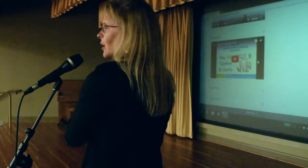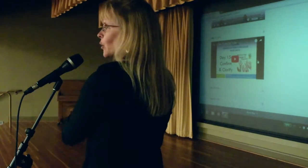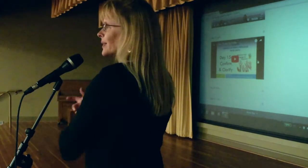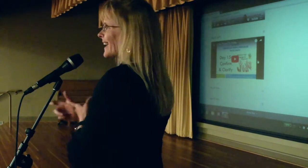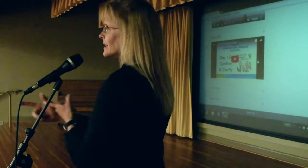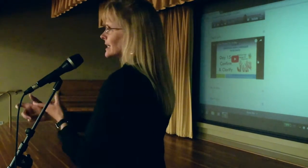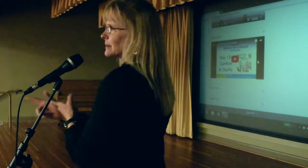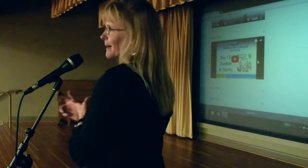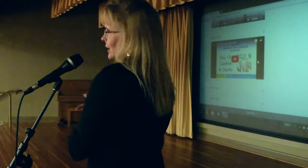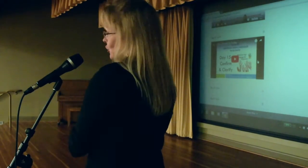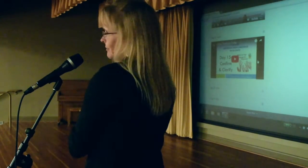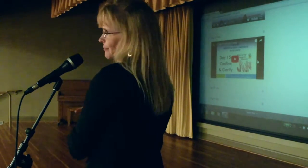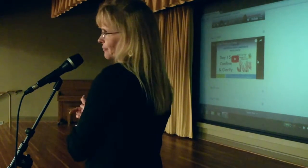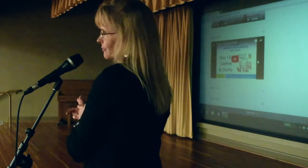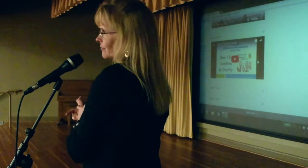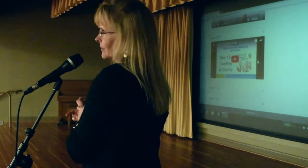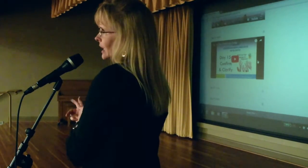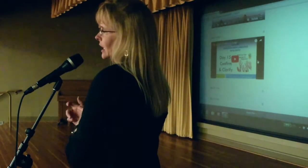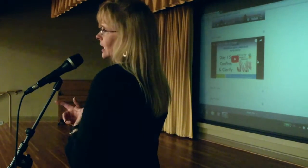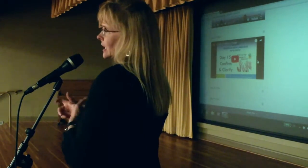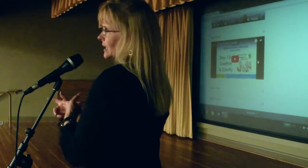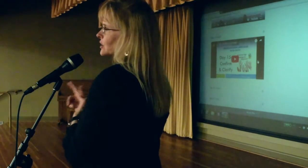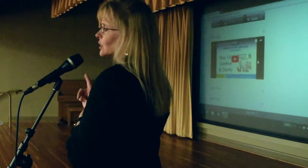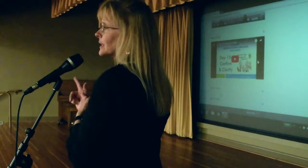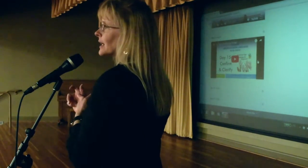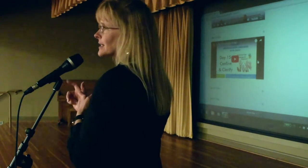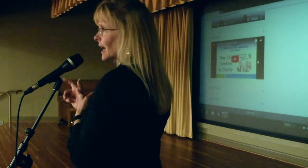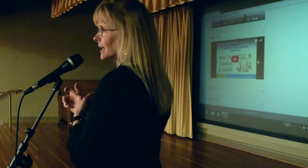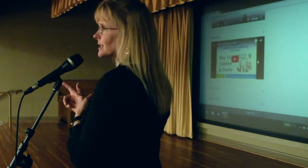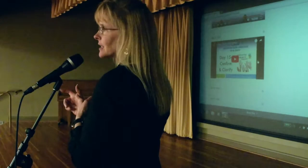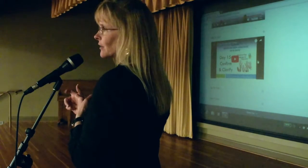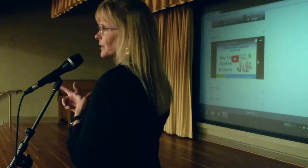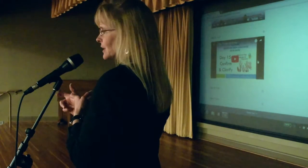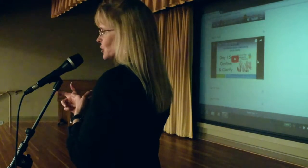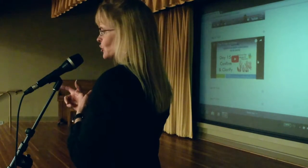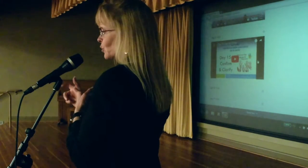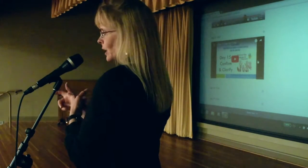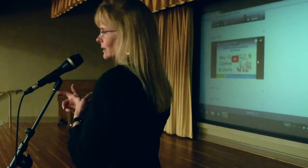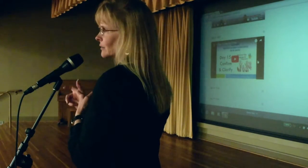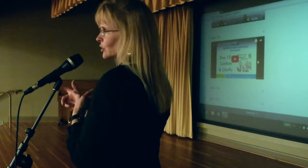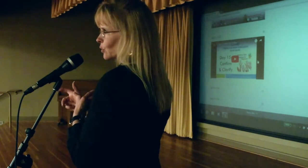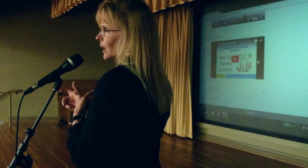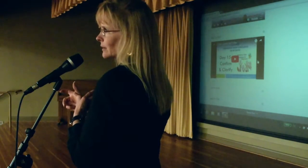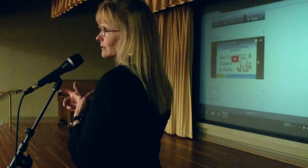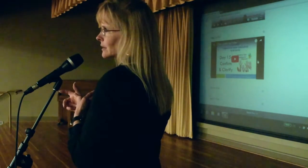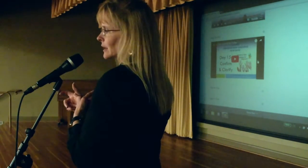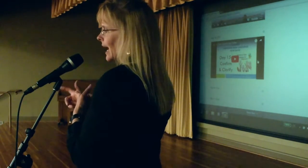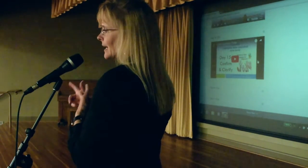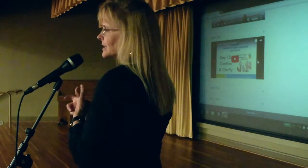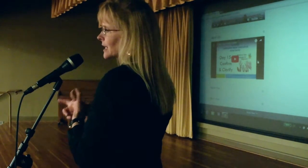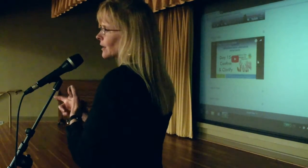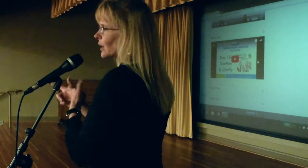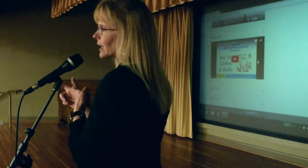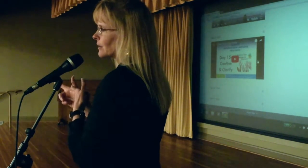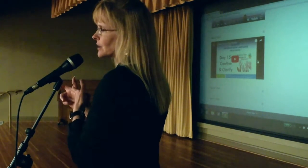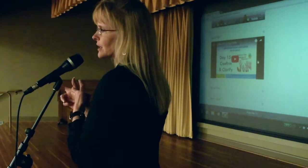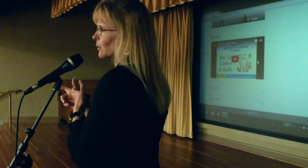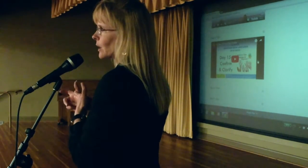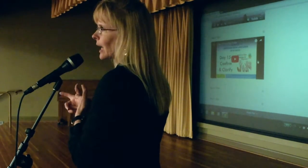go, that doesn't matter. Right. Yes, so the sign itself is to run, to run. I can stand right here and just say run. I can